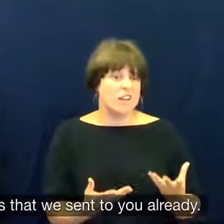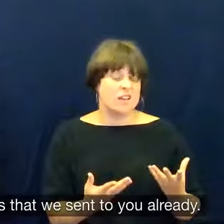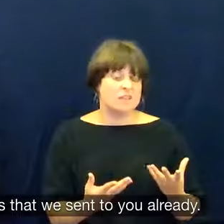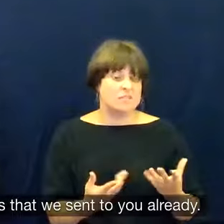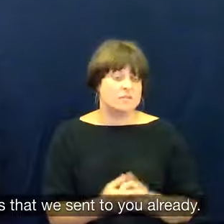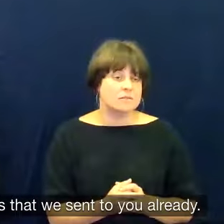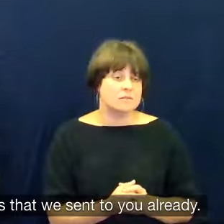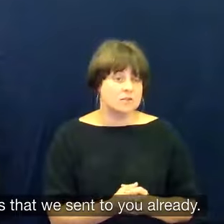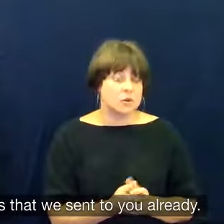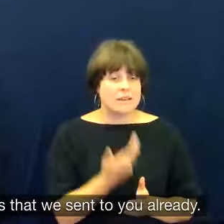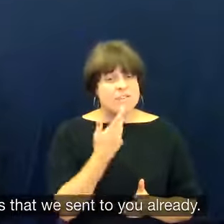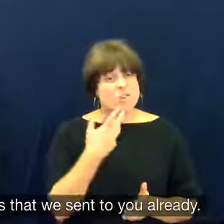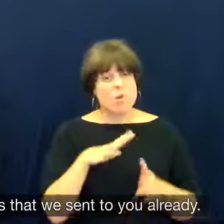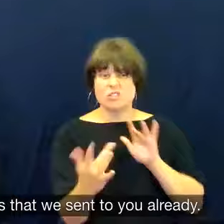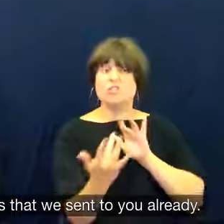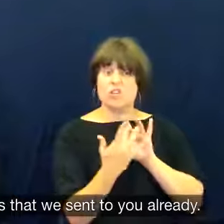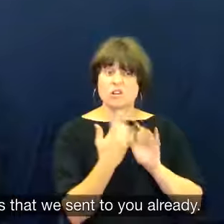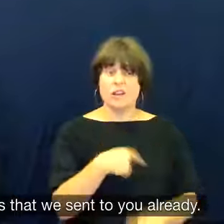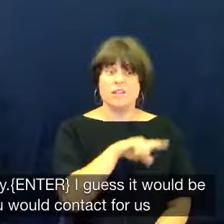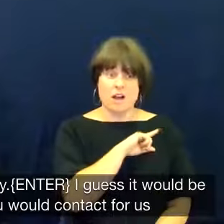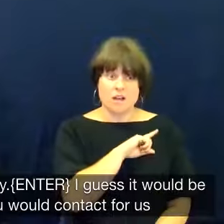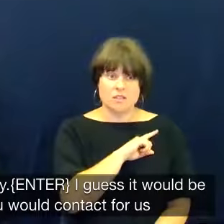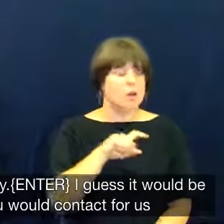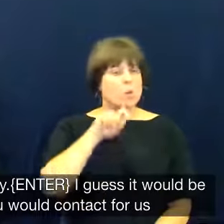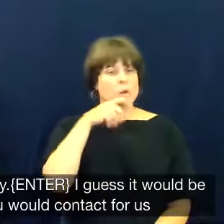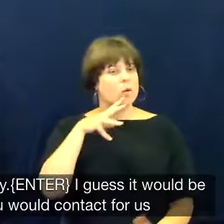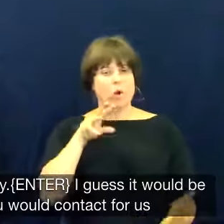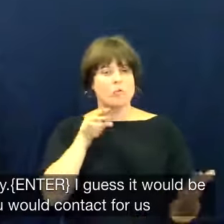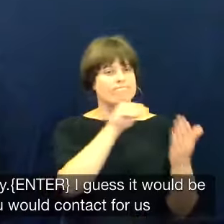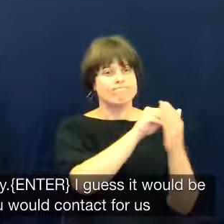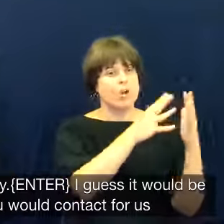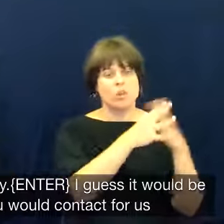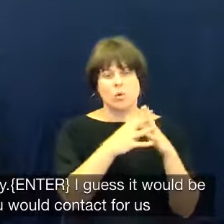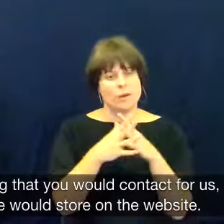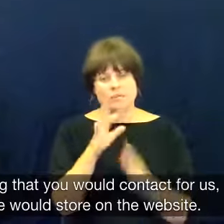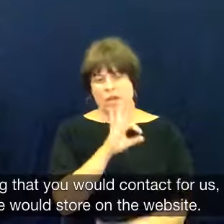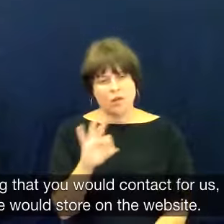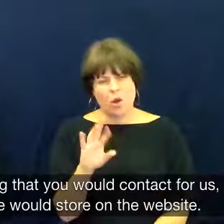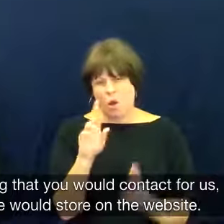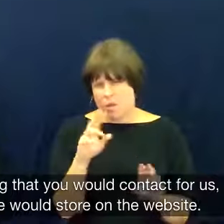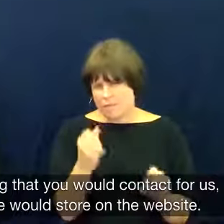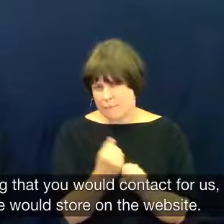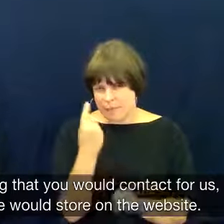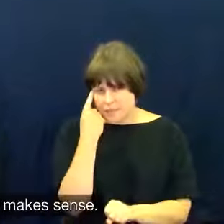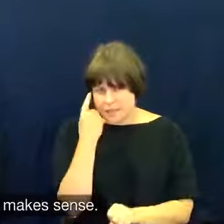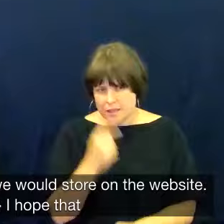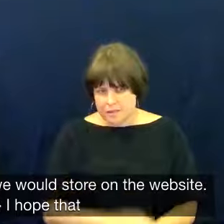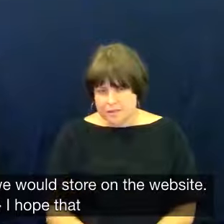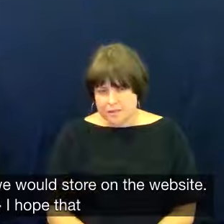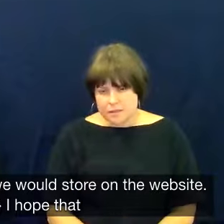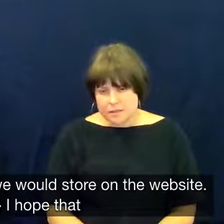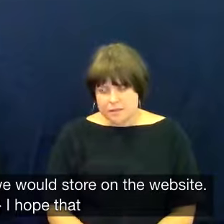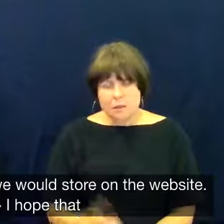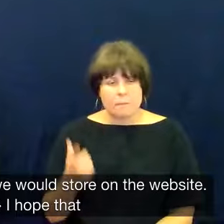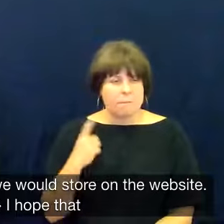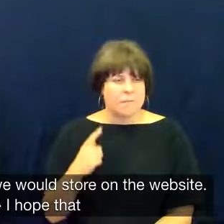something that you would contact for us, but not necessarily that we would store on the website. I hope that makes sense, just because it's